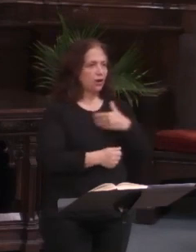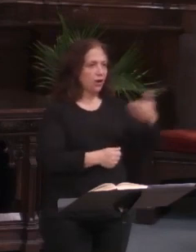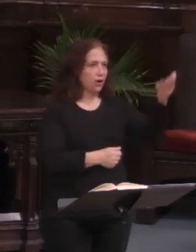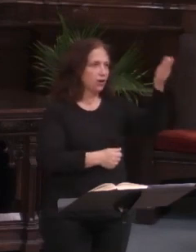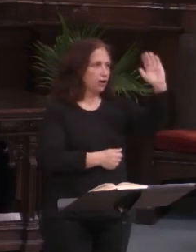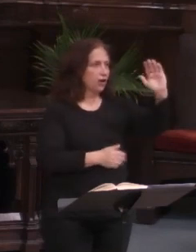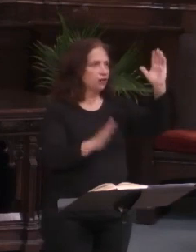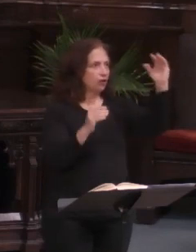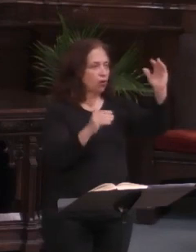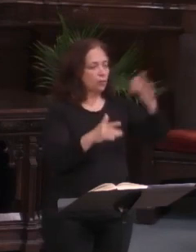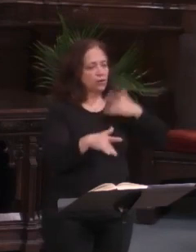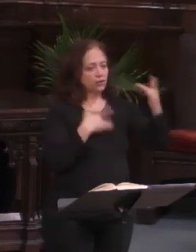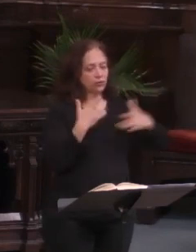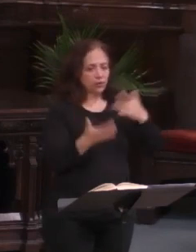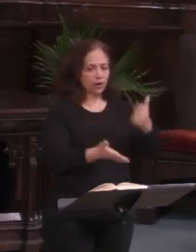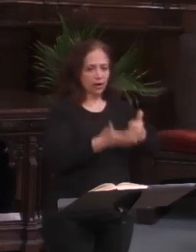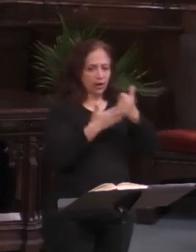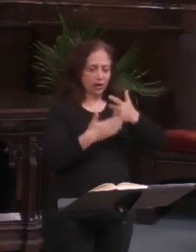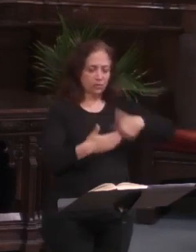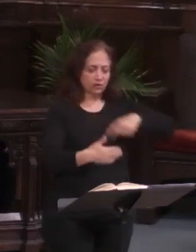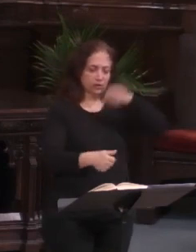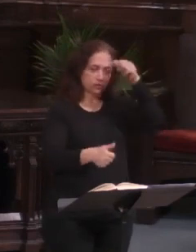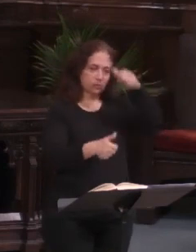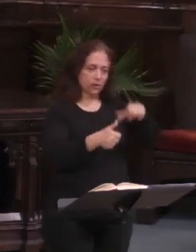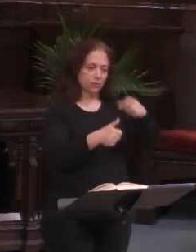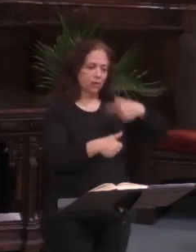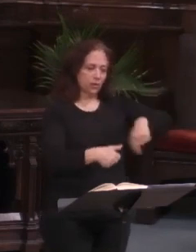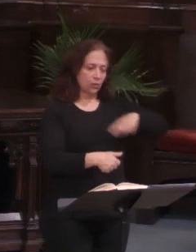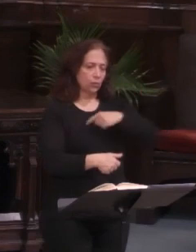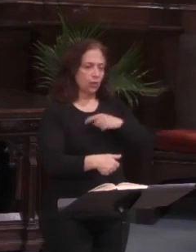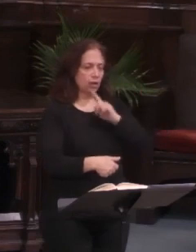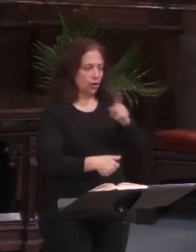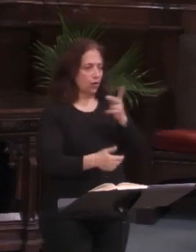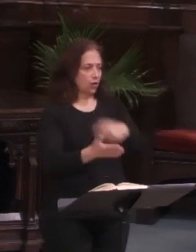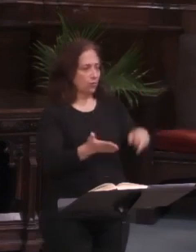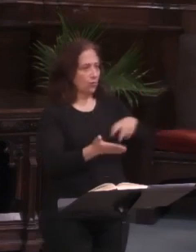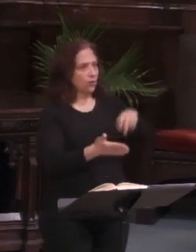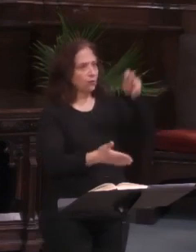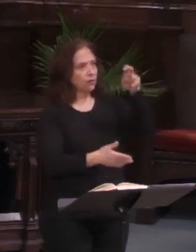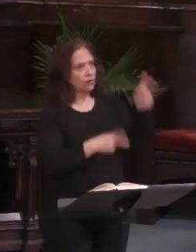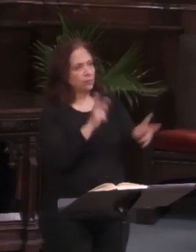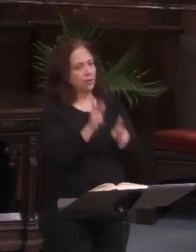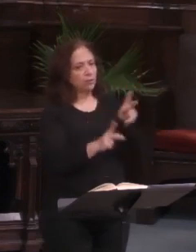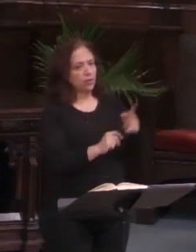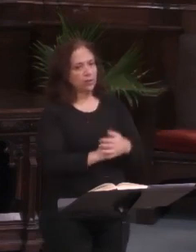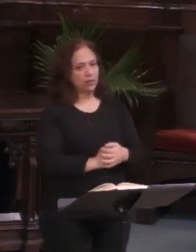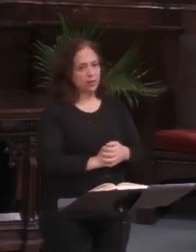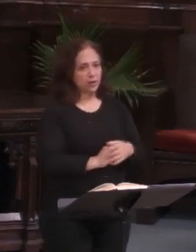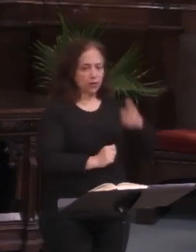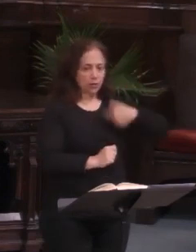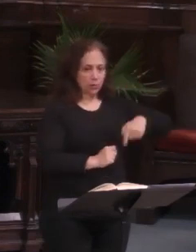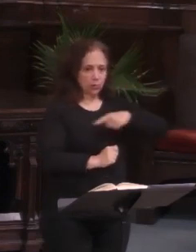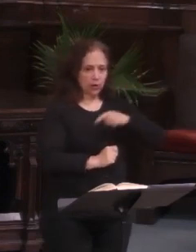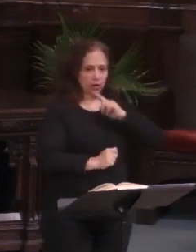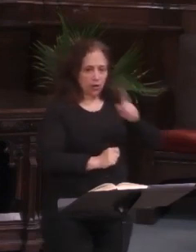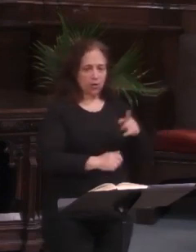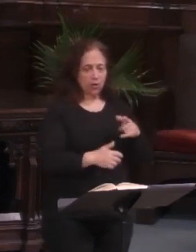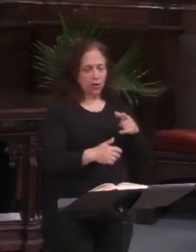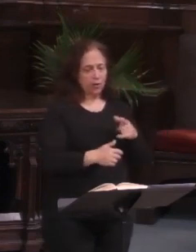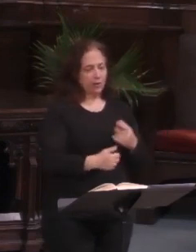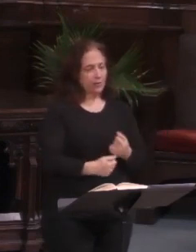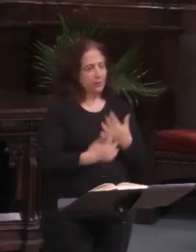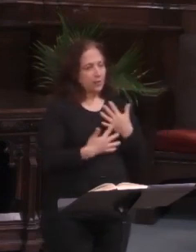hope and joy helps us remember that we are resurrection people. We are empowered